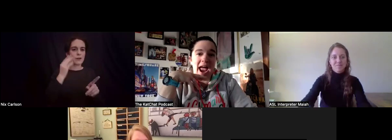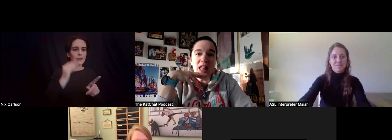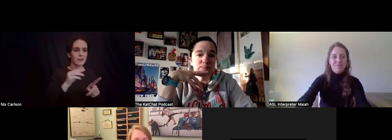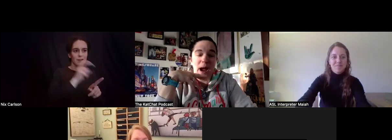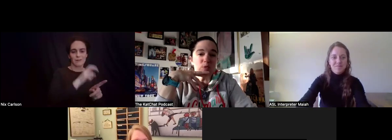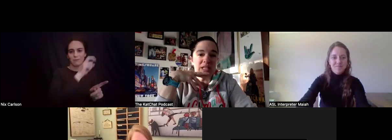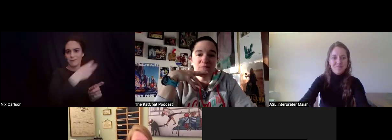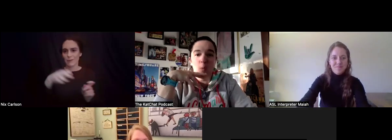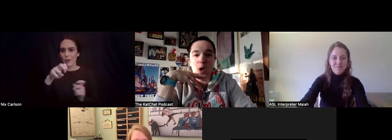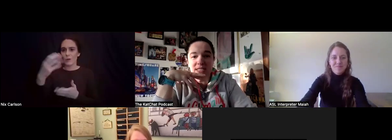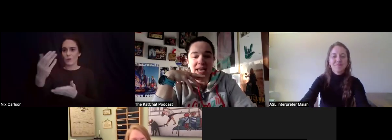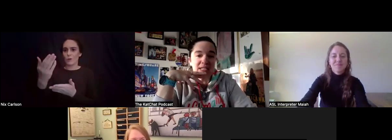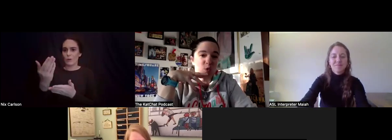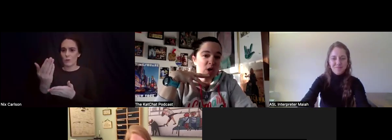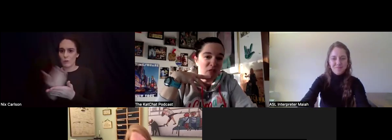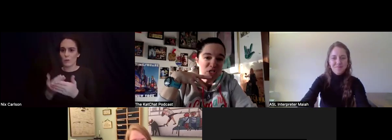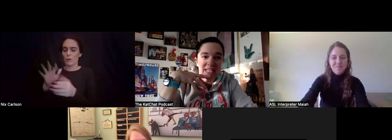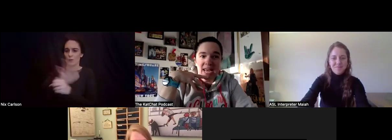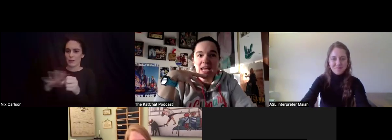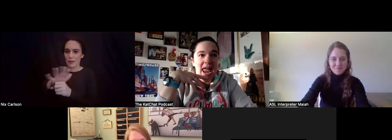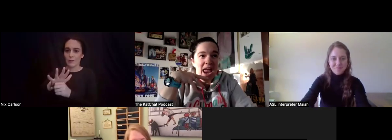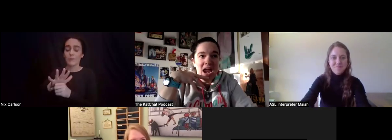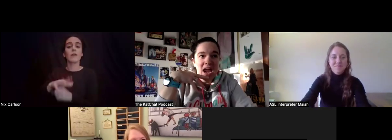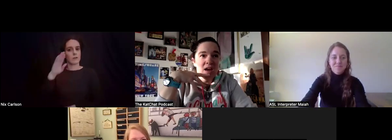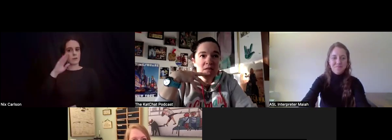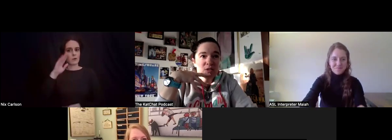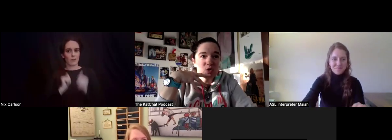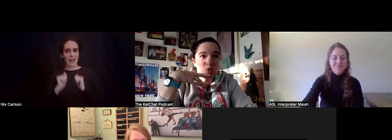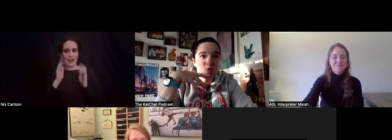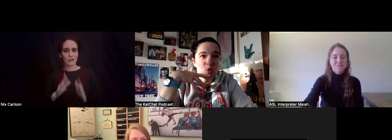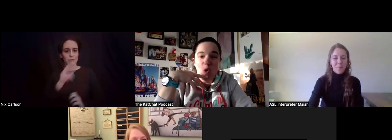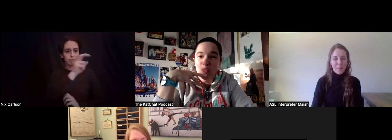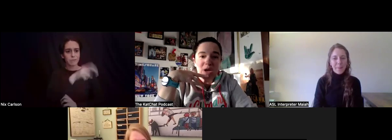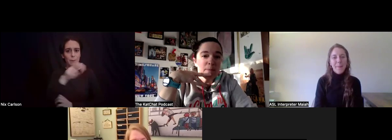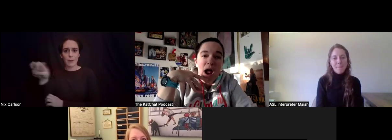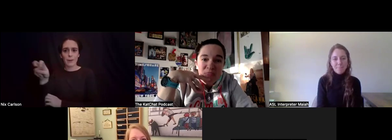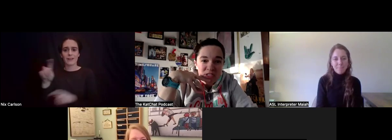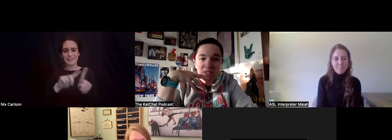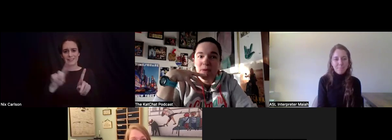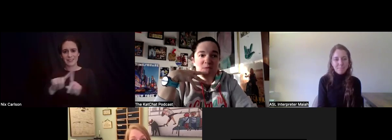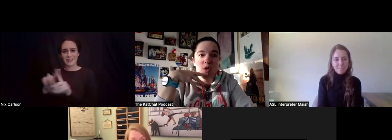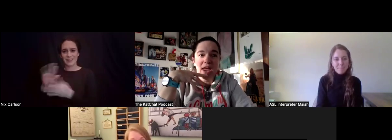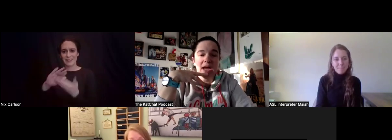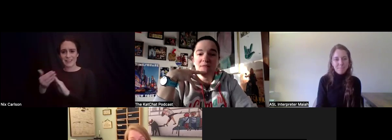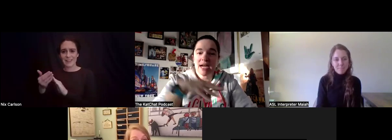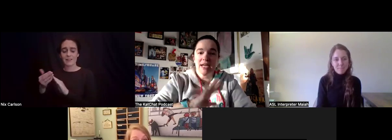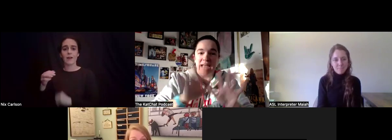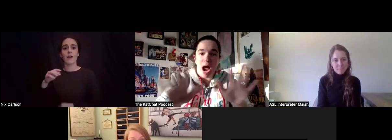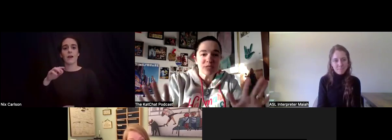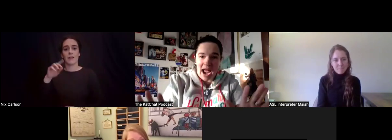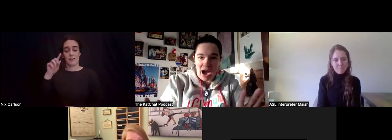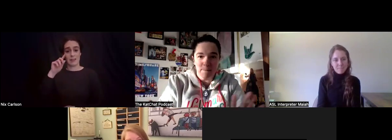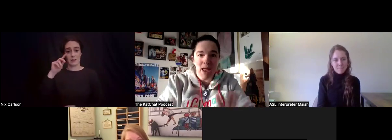to the talent, bouncing from one city to another city in 2 or 3 months before they It even